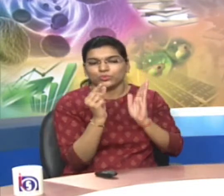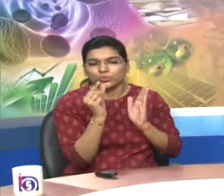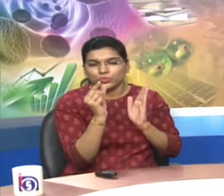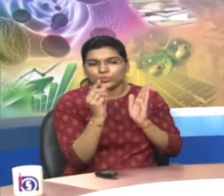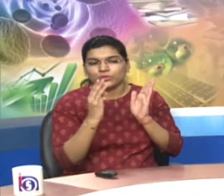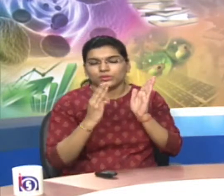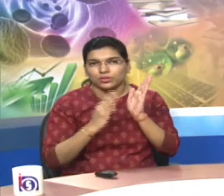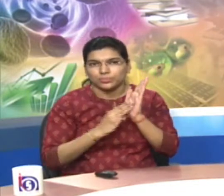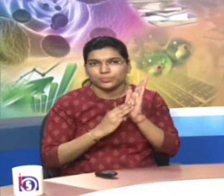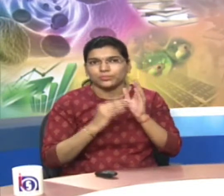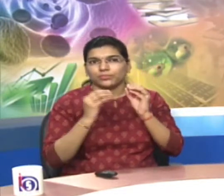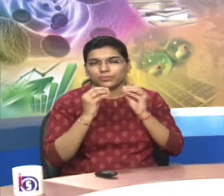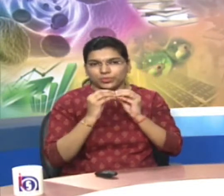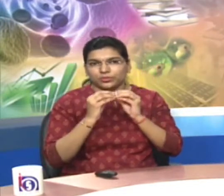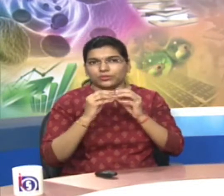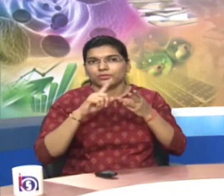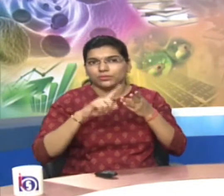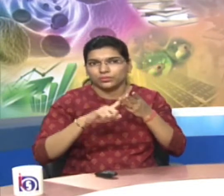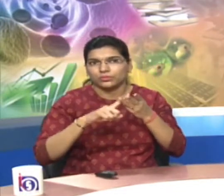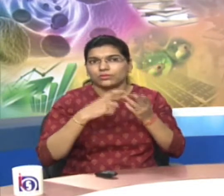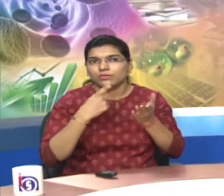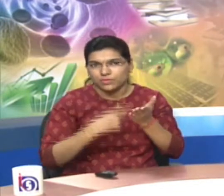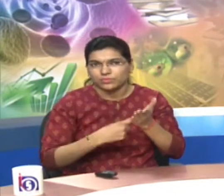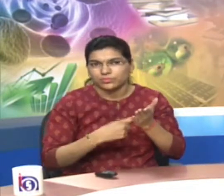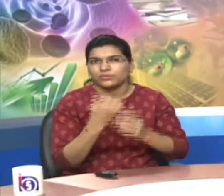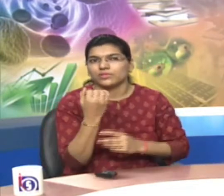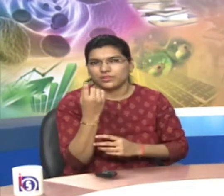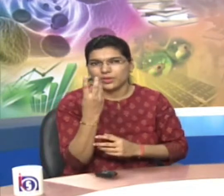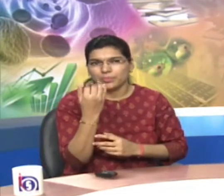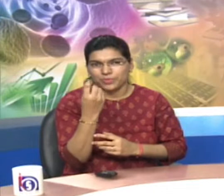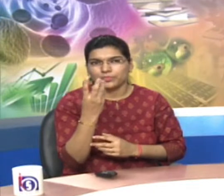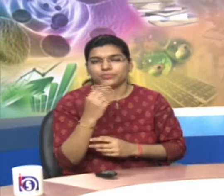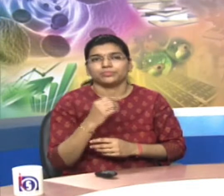The first word written is number.